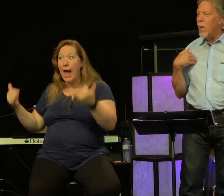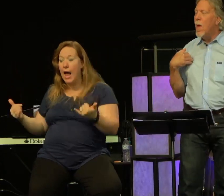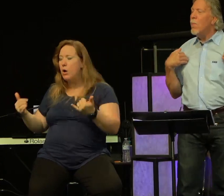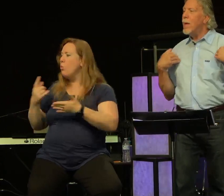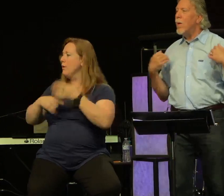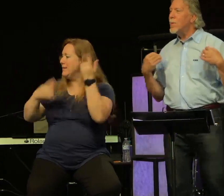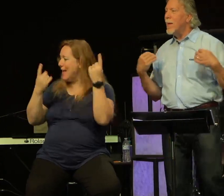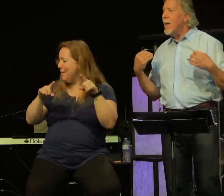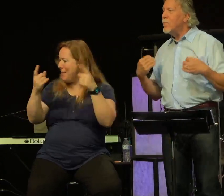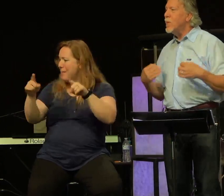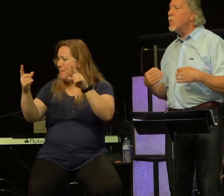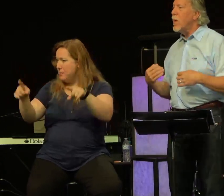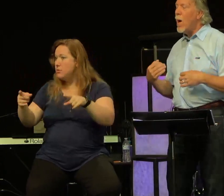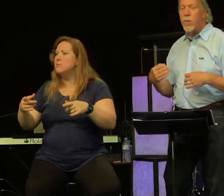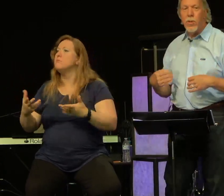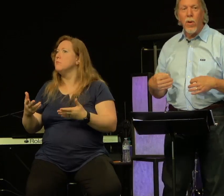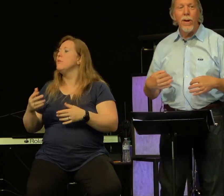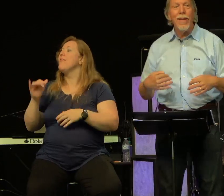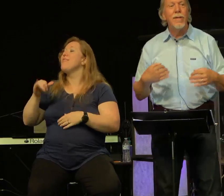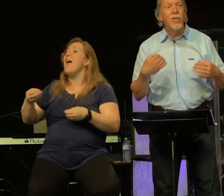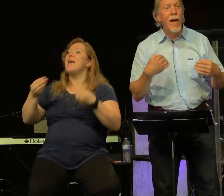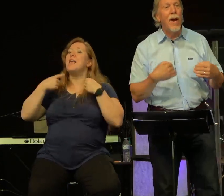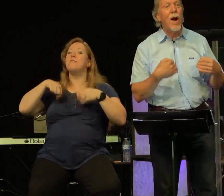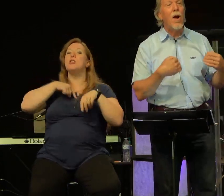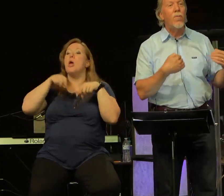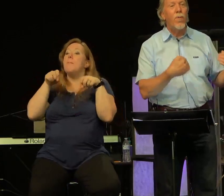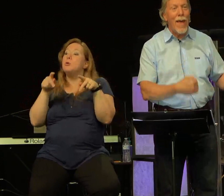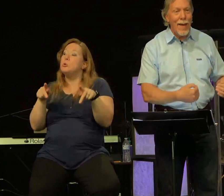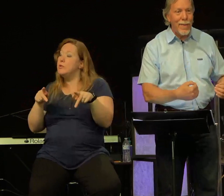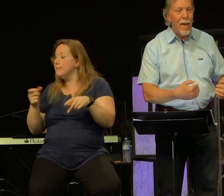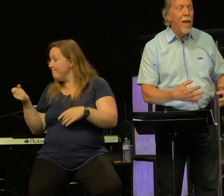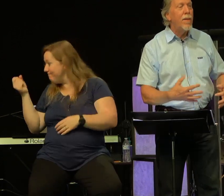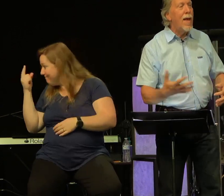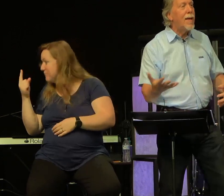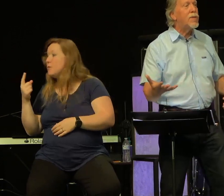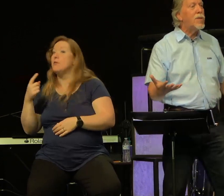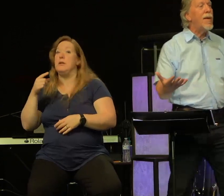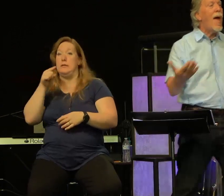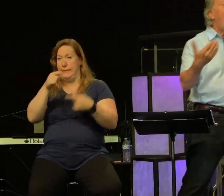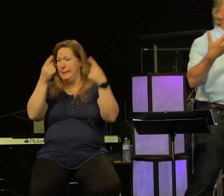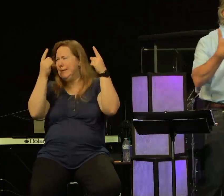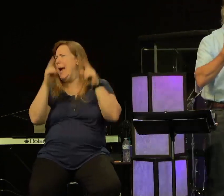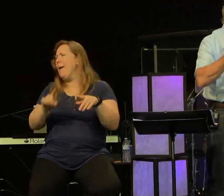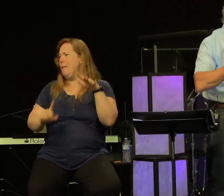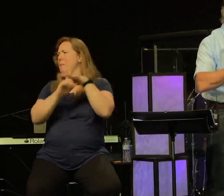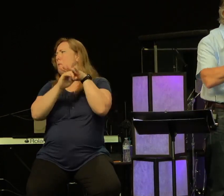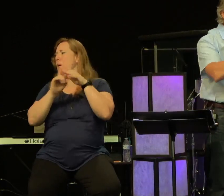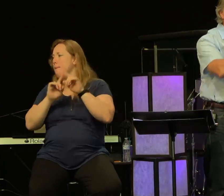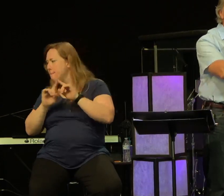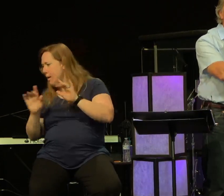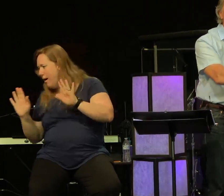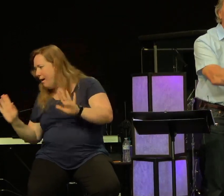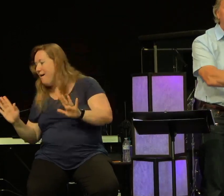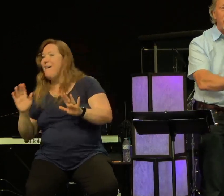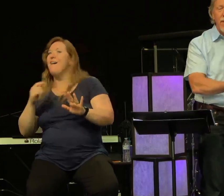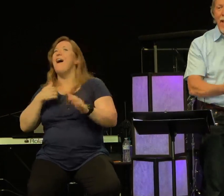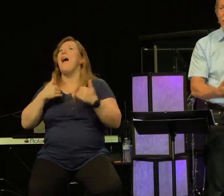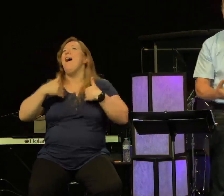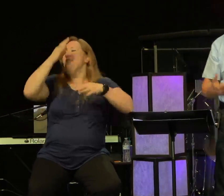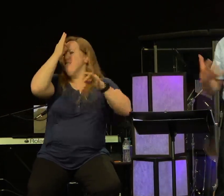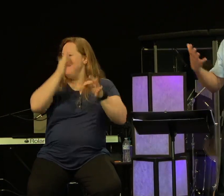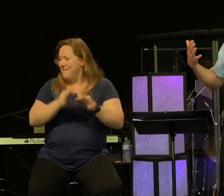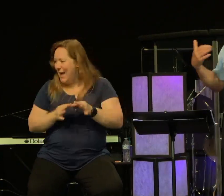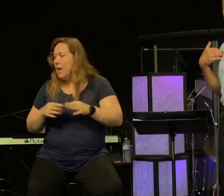life, because it gives us an opportunity to share our faith. They can see how we respond to that